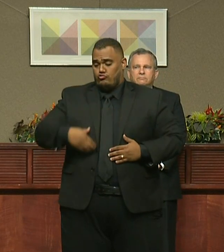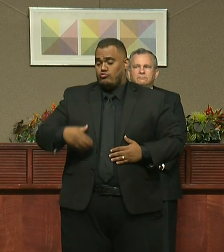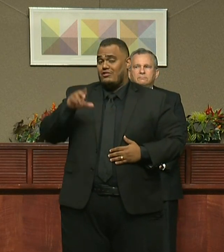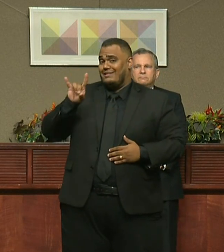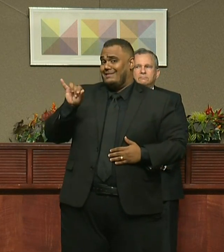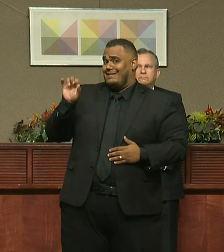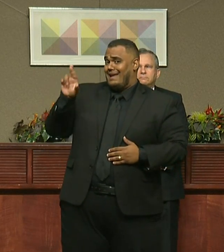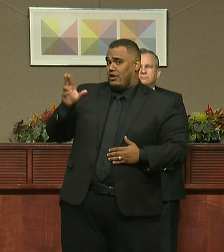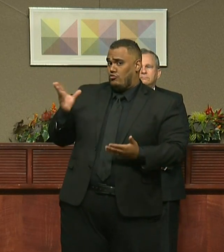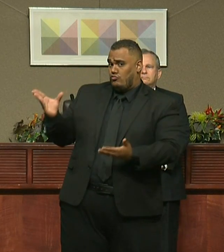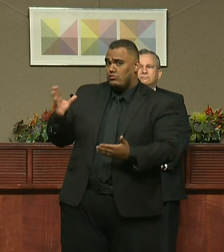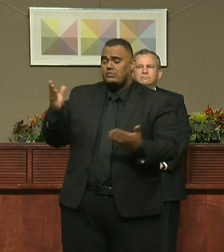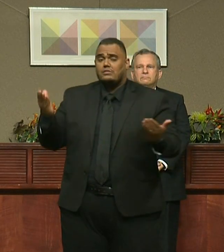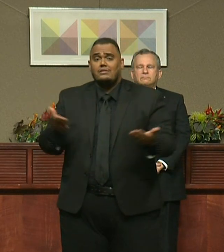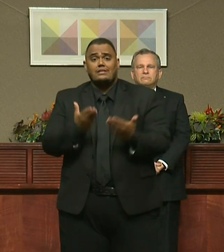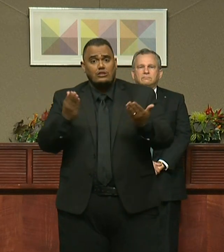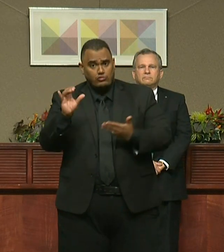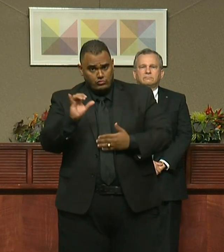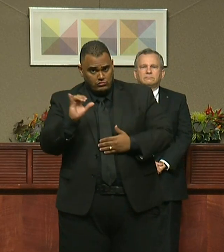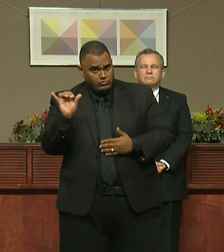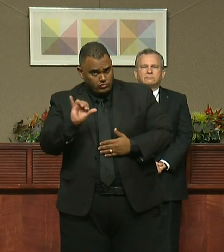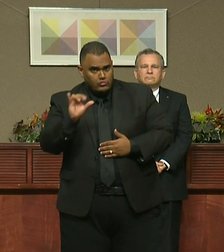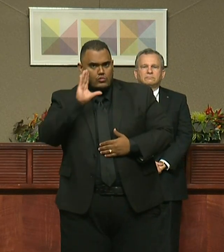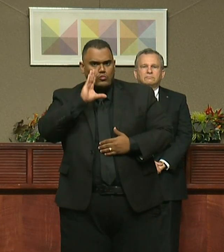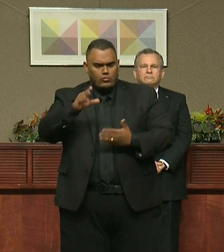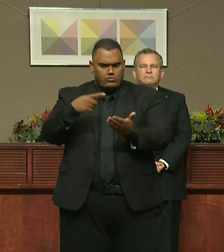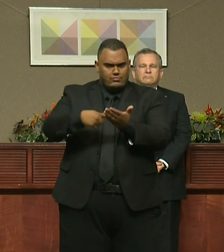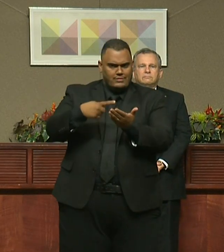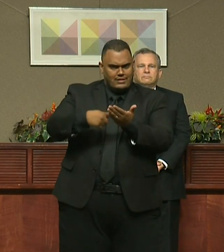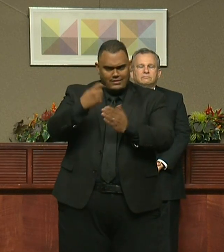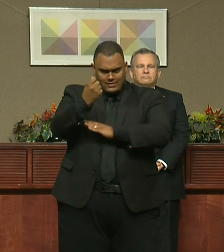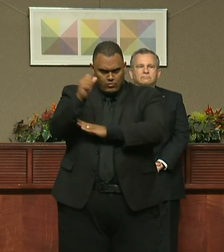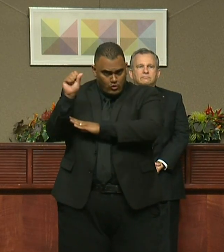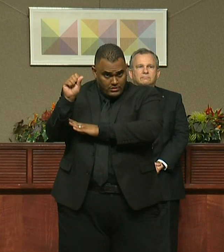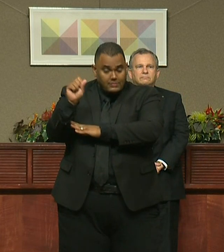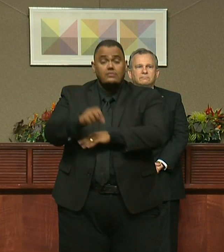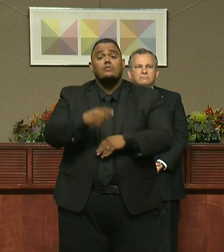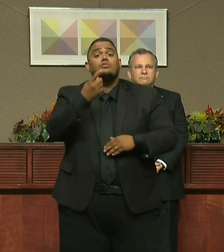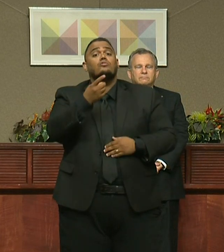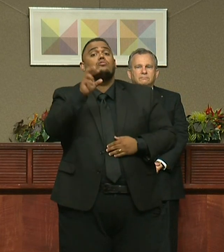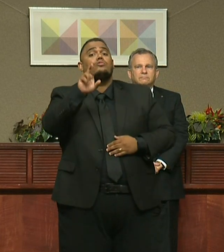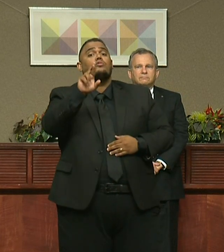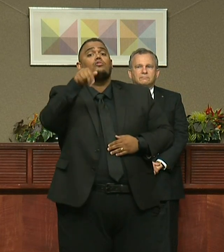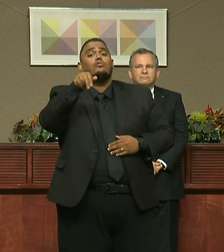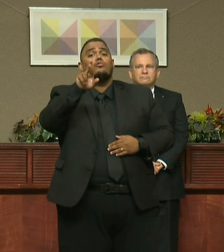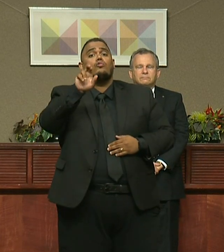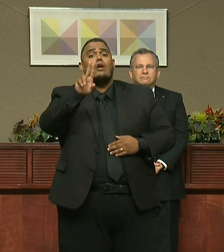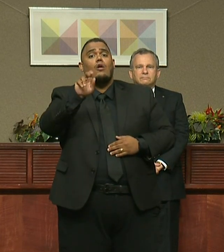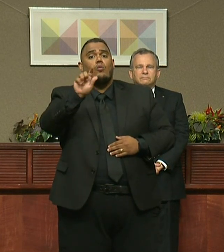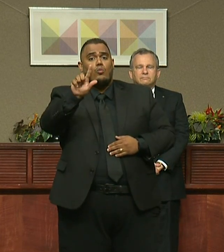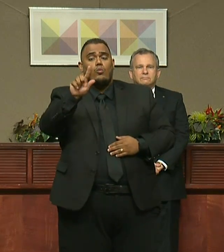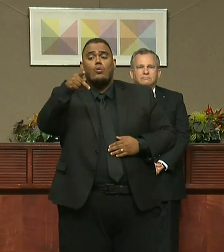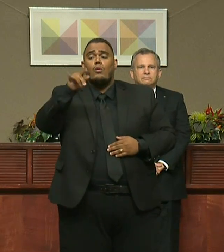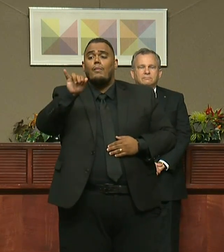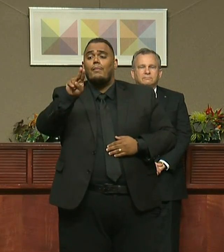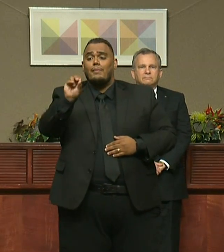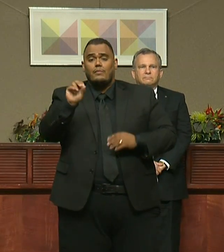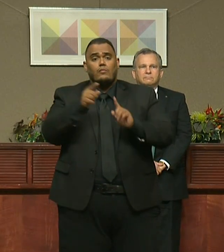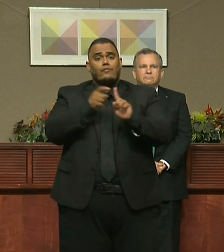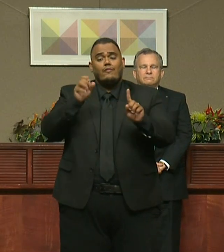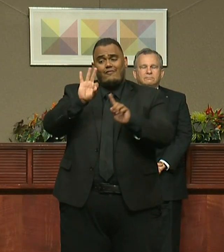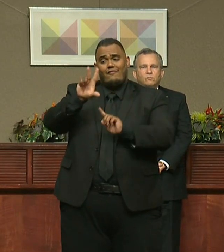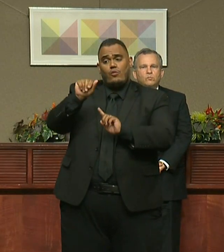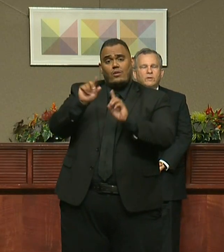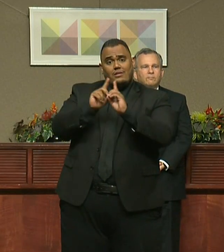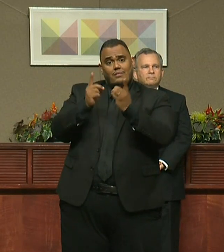well as what is taking place with protests and other initiatives in the city beautiful. Dr. Raul Pino from the Florida Department of Health in Orange County